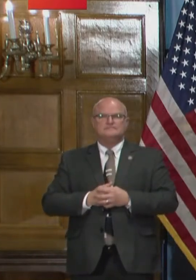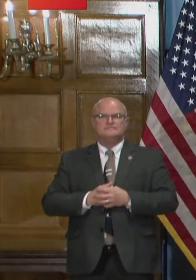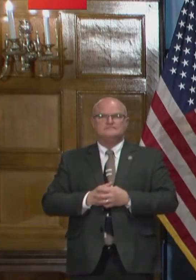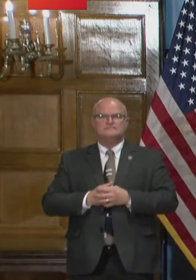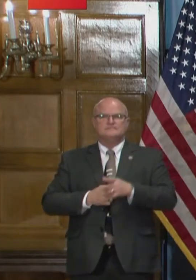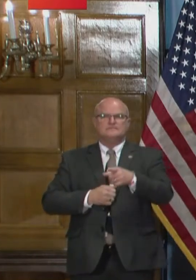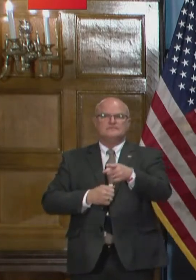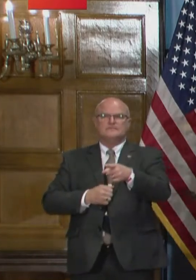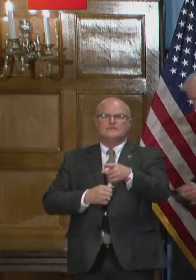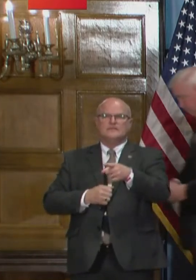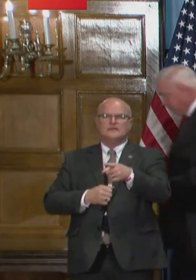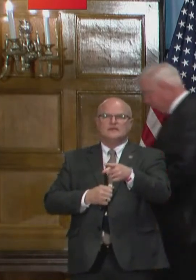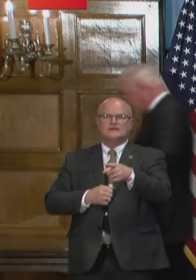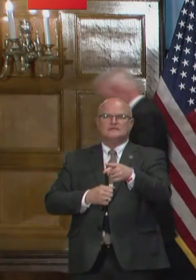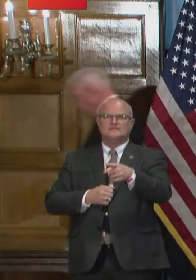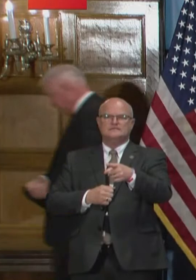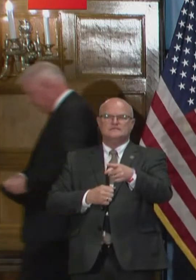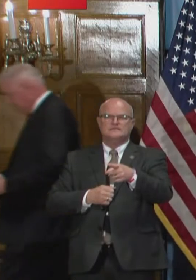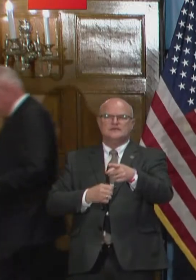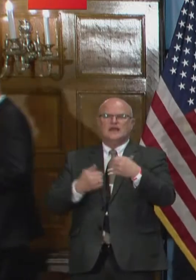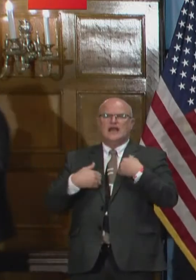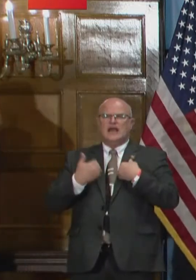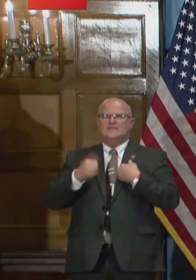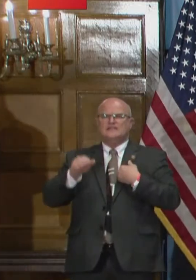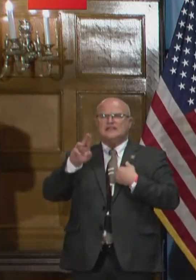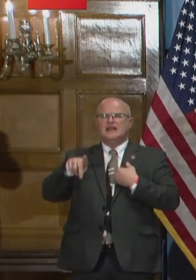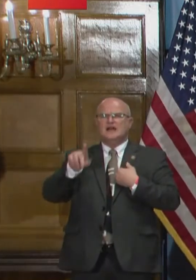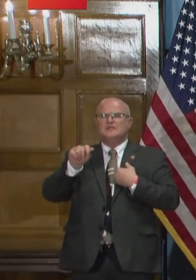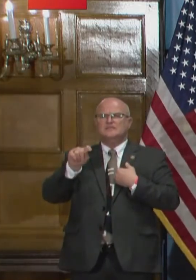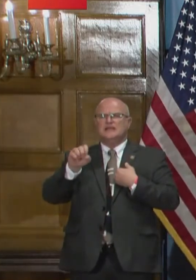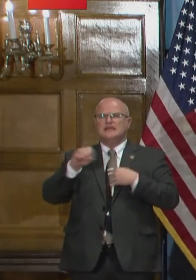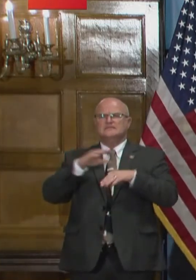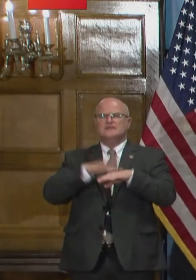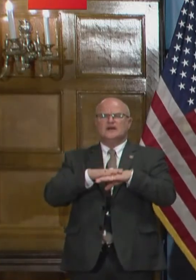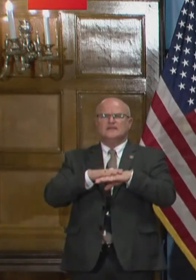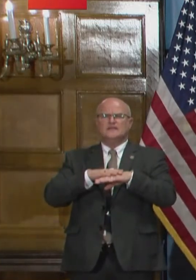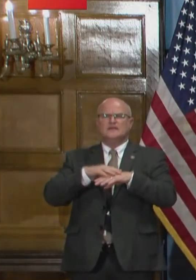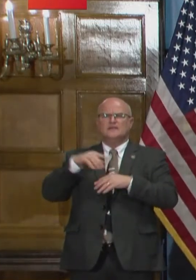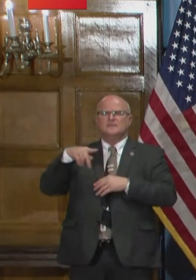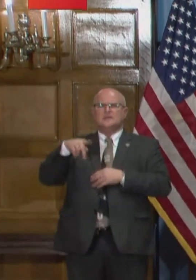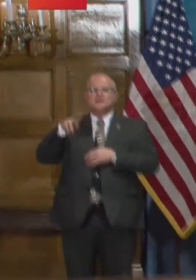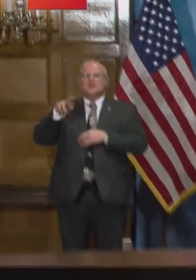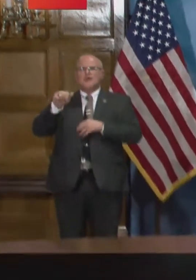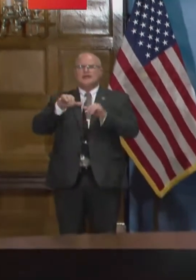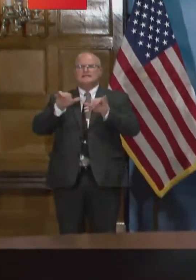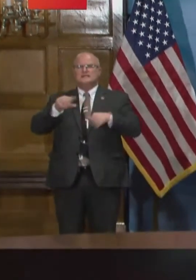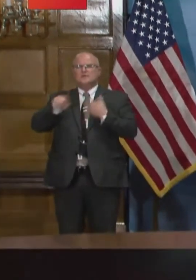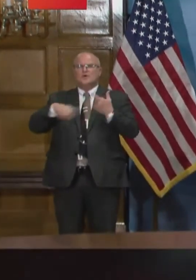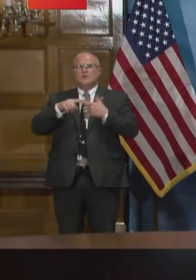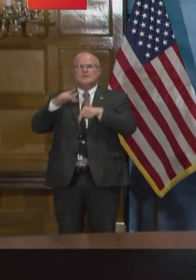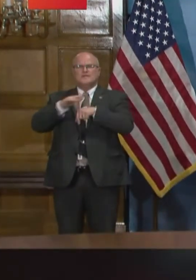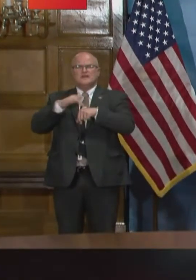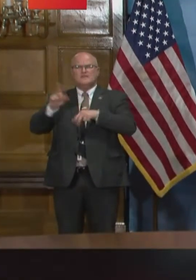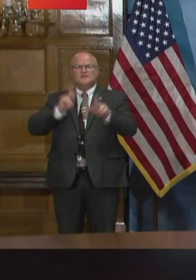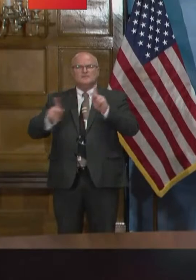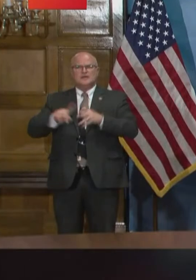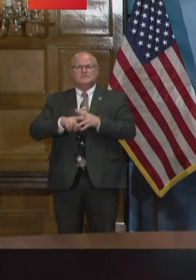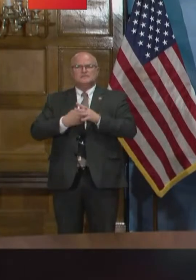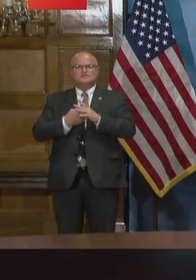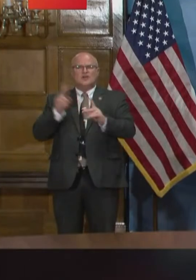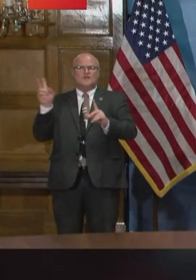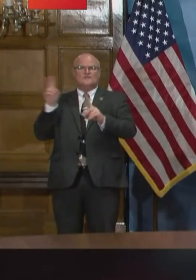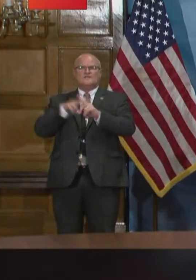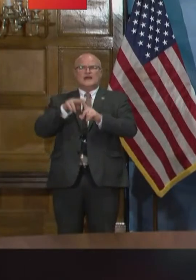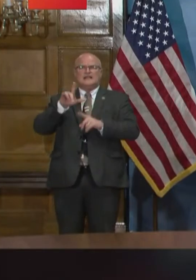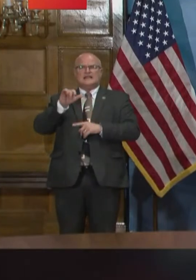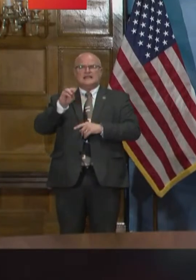ma'am. Governor Hutchinson, do you have any updates on the PUA system and when it will be available for people to start filing